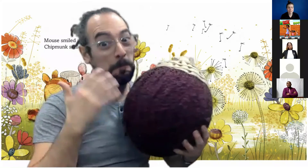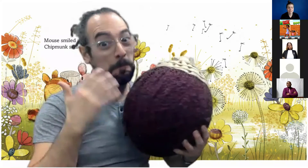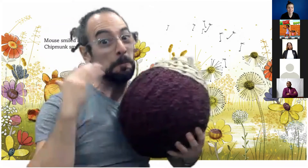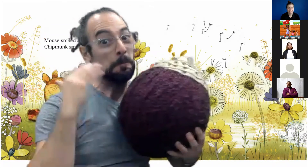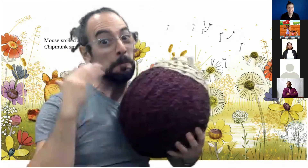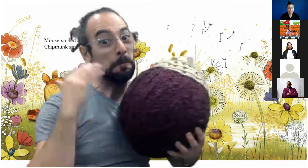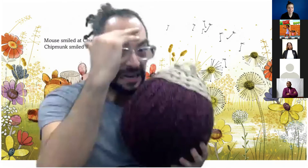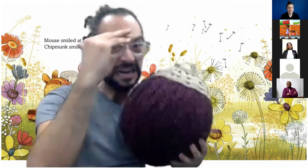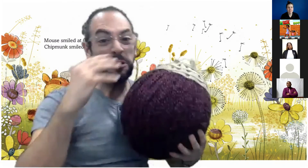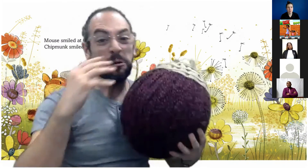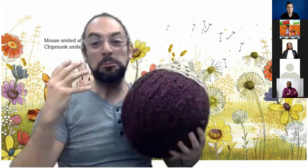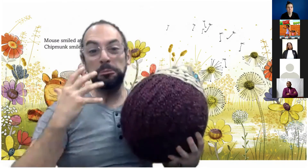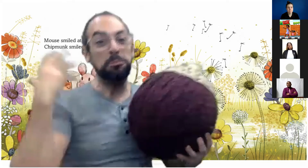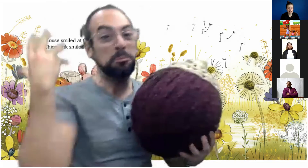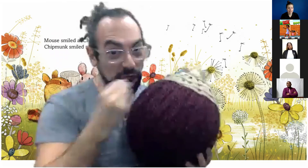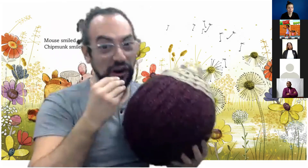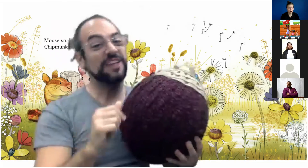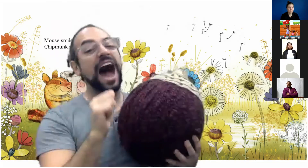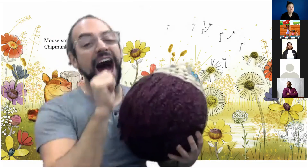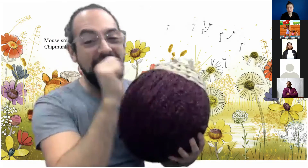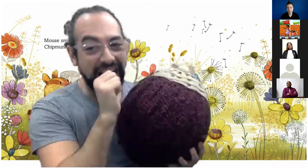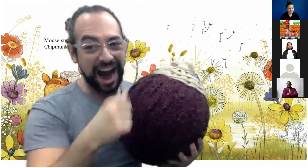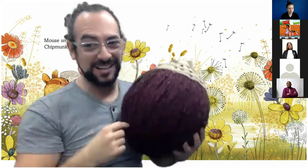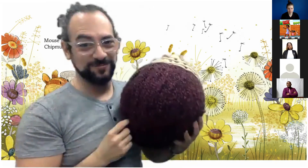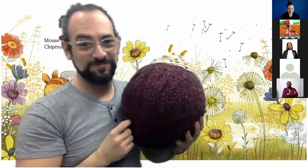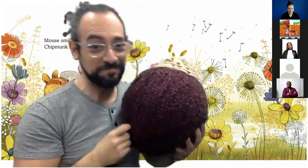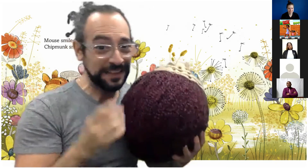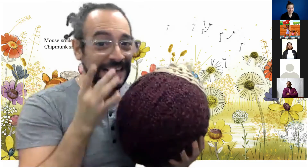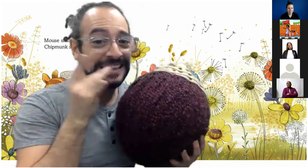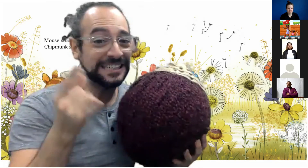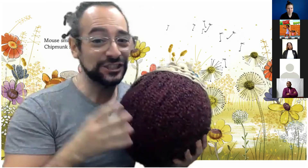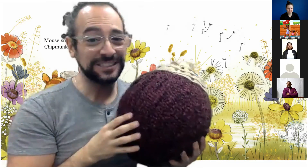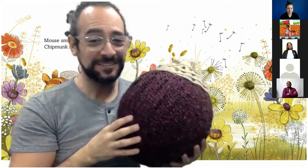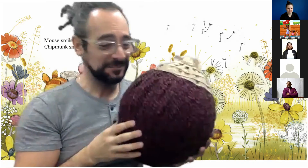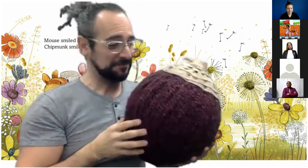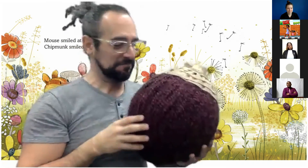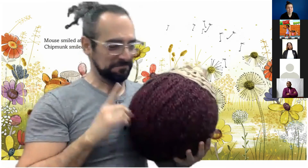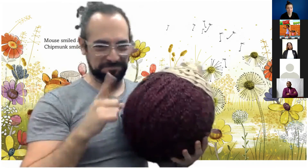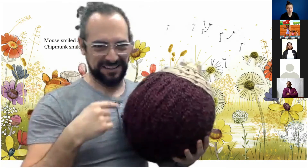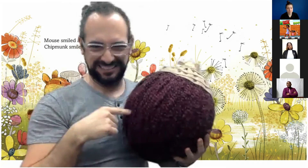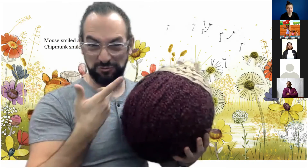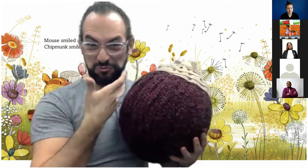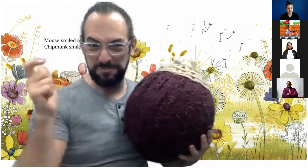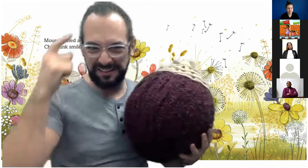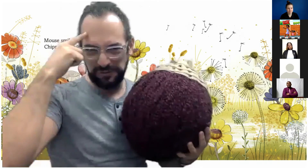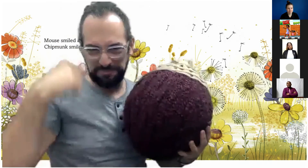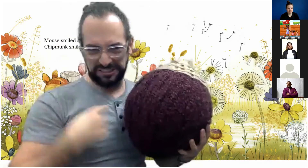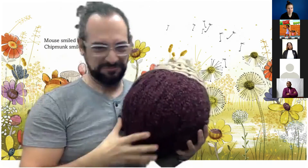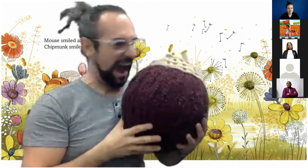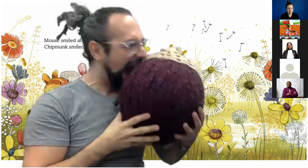So this is a big, beautiful nut. It's delicious.